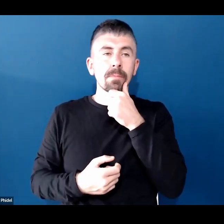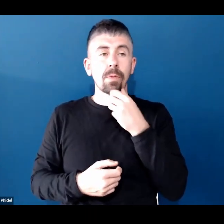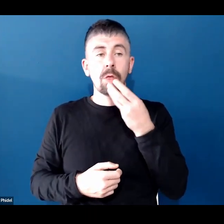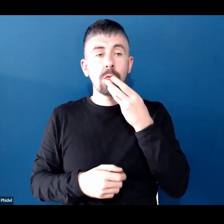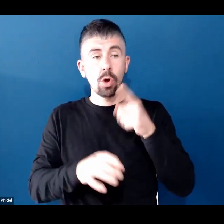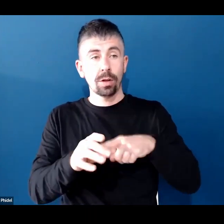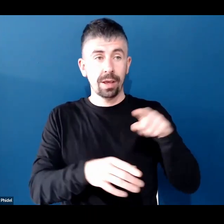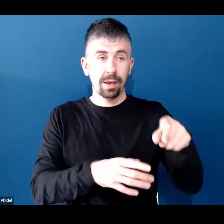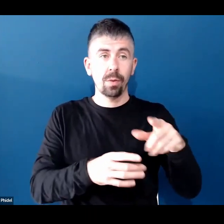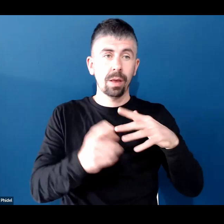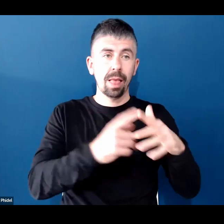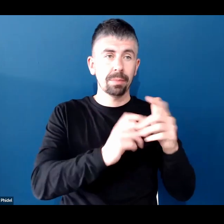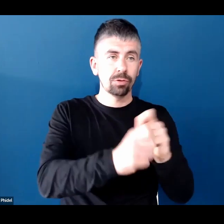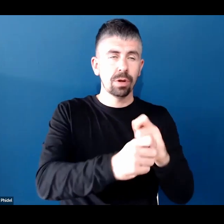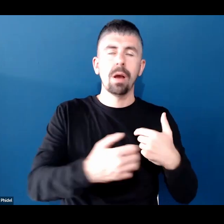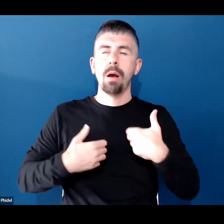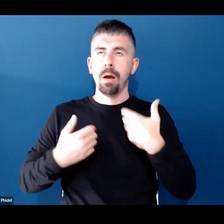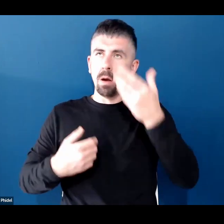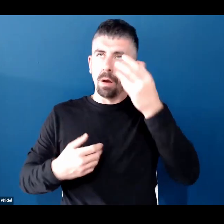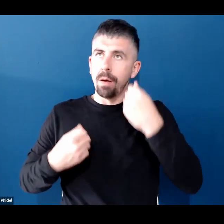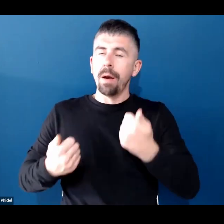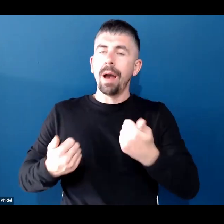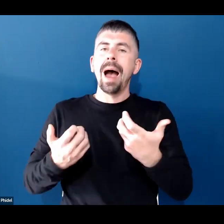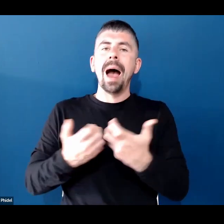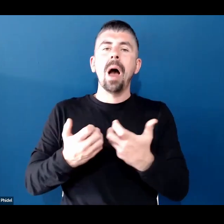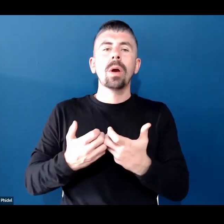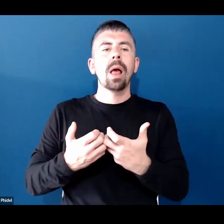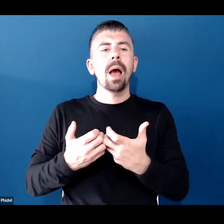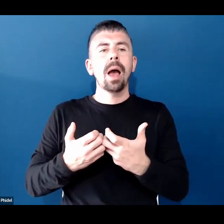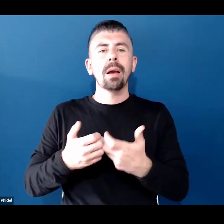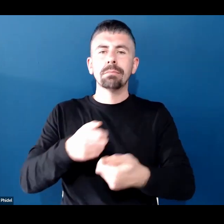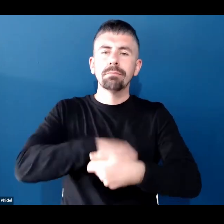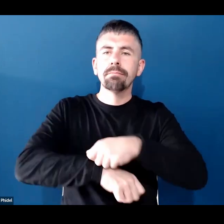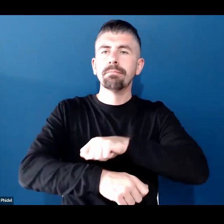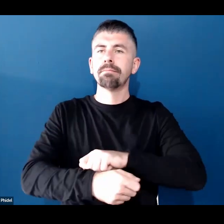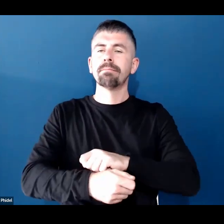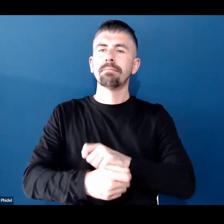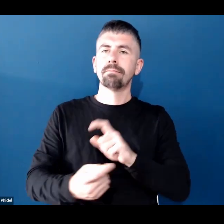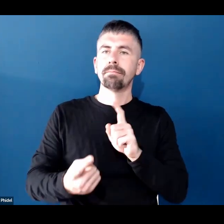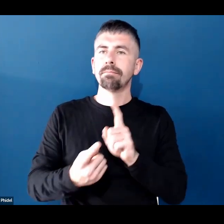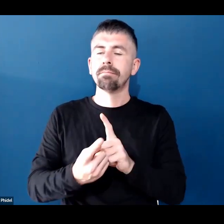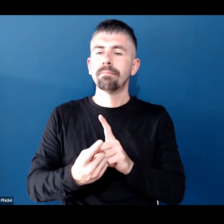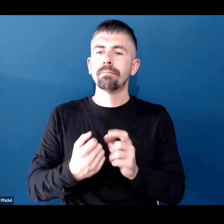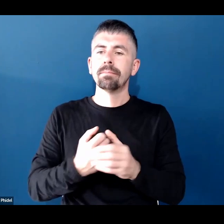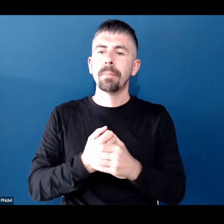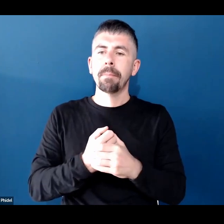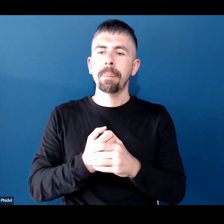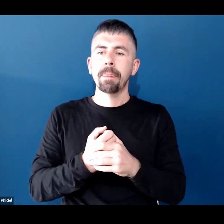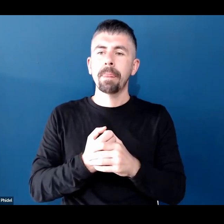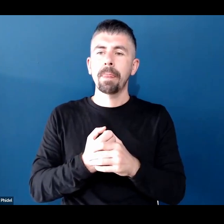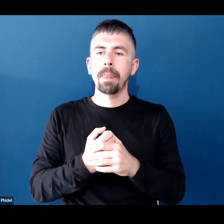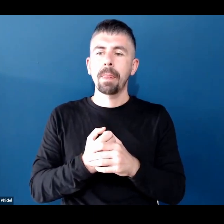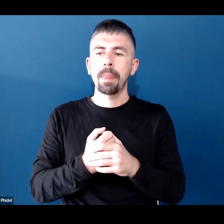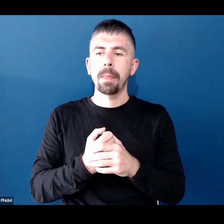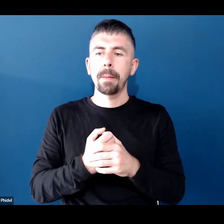myself? And the first thing I stumbled upon was Herman Daly's work. And Peter Victor has been writing a book. I